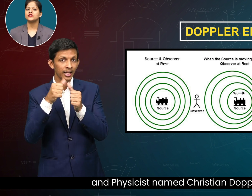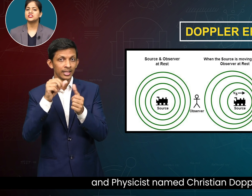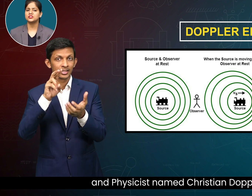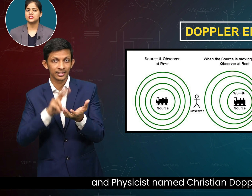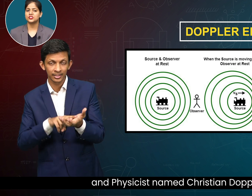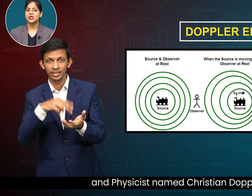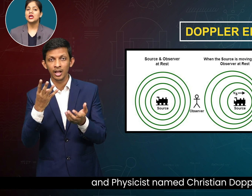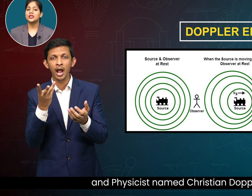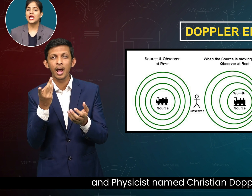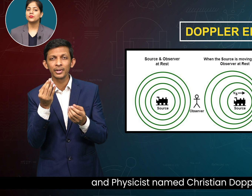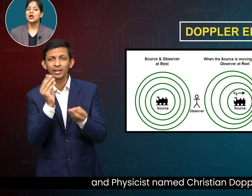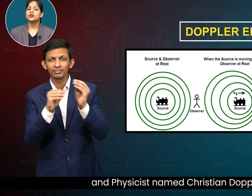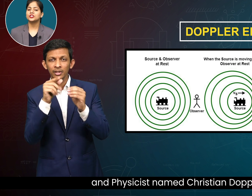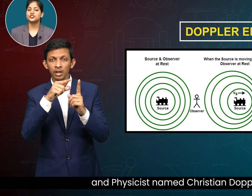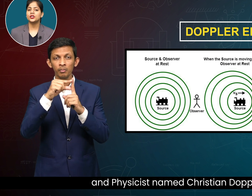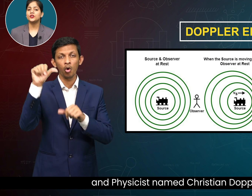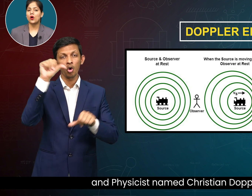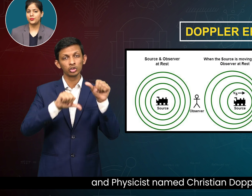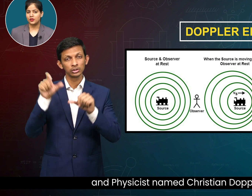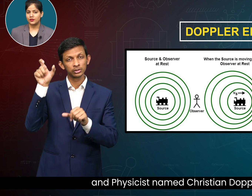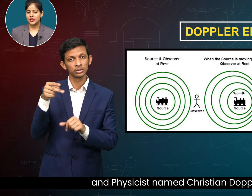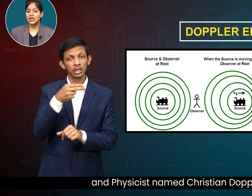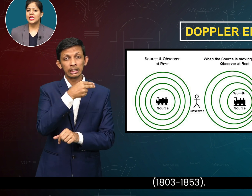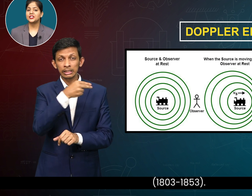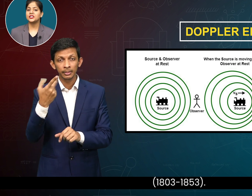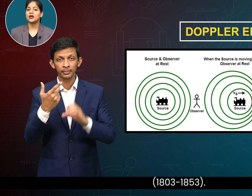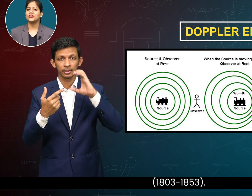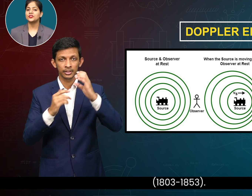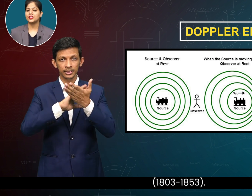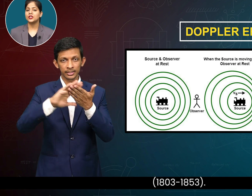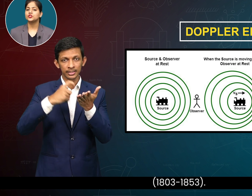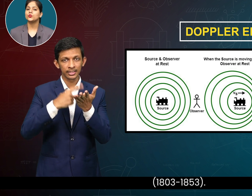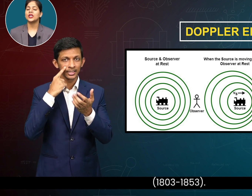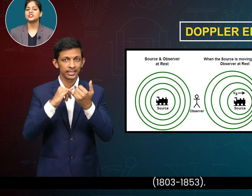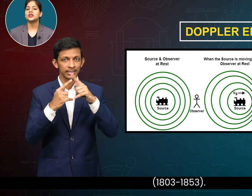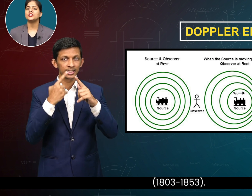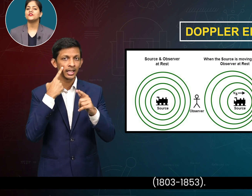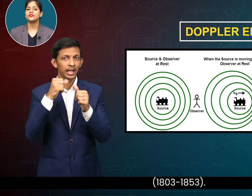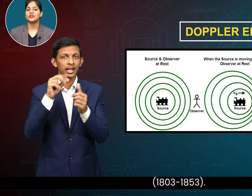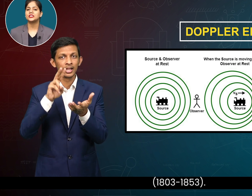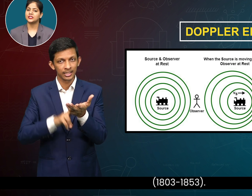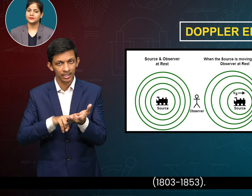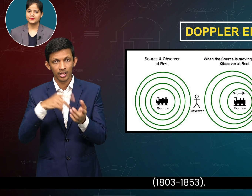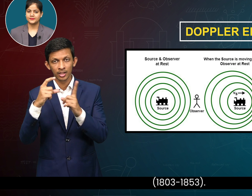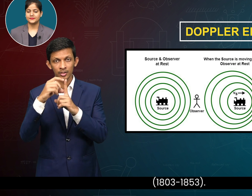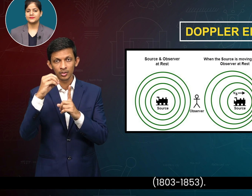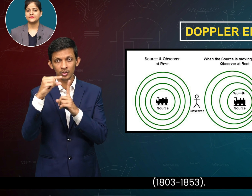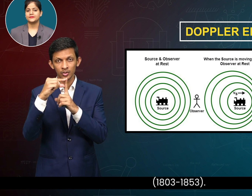and physicist named Christian Doppler, 1803 to